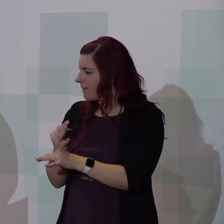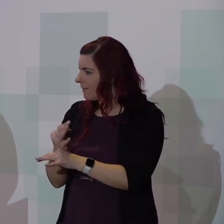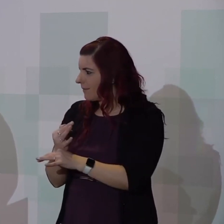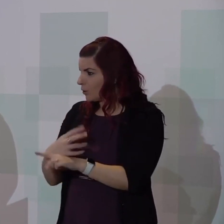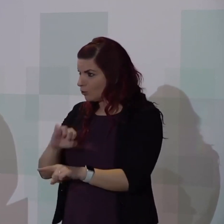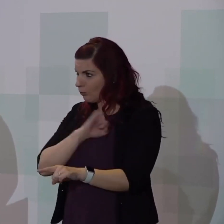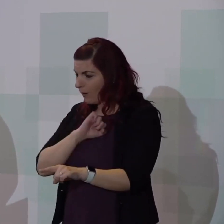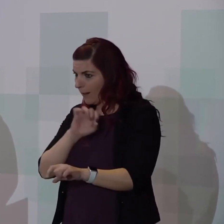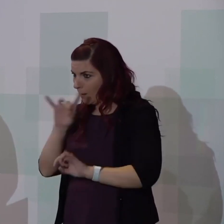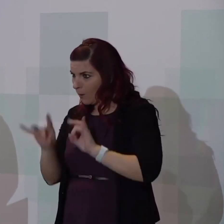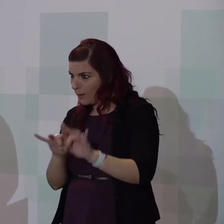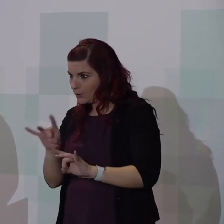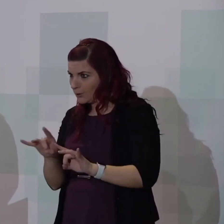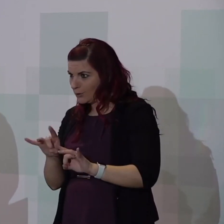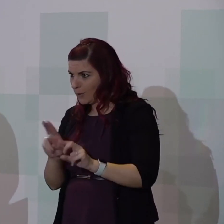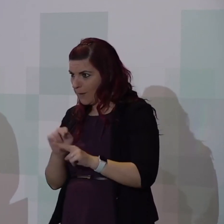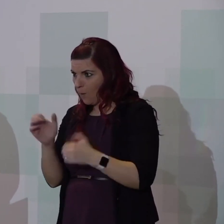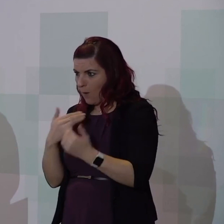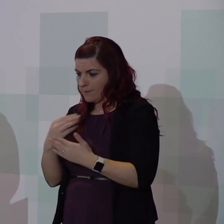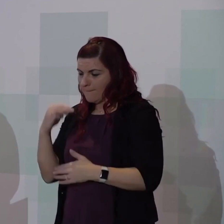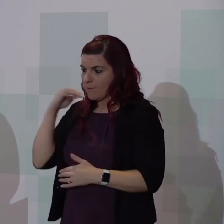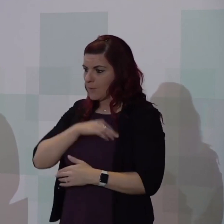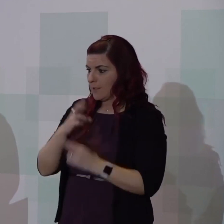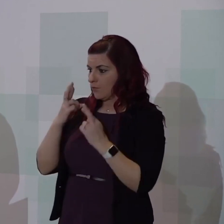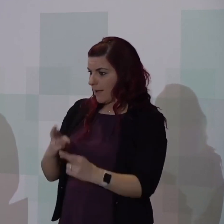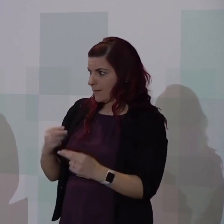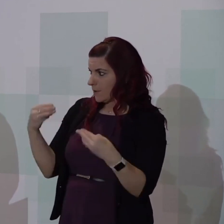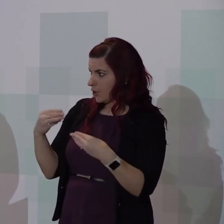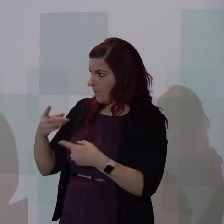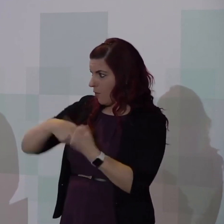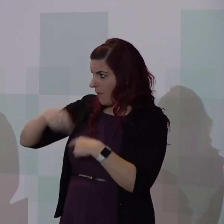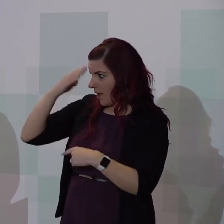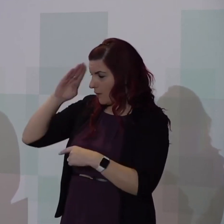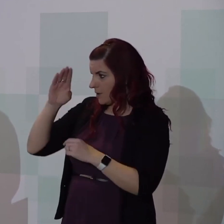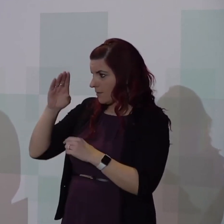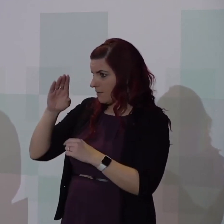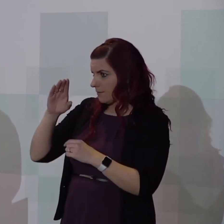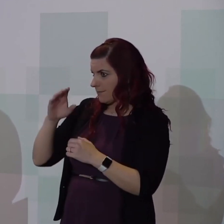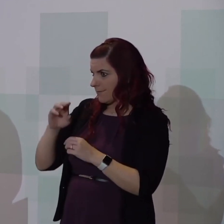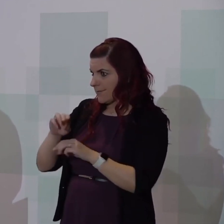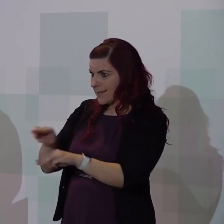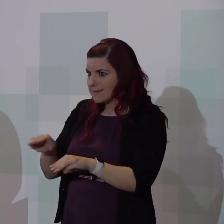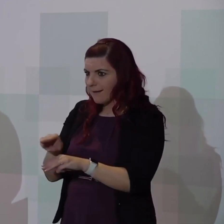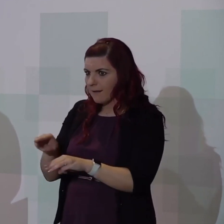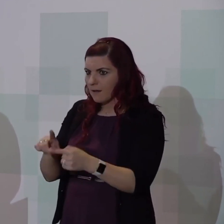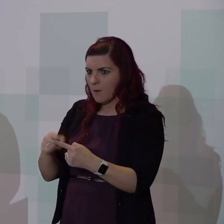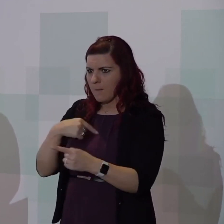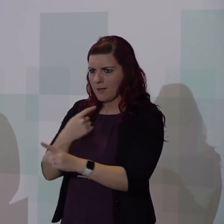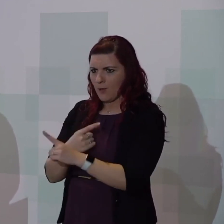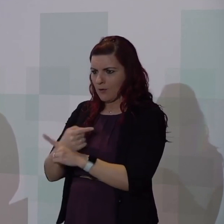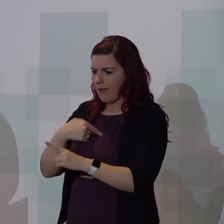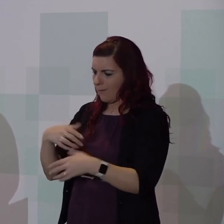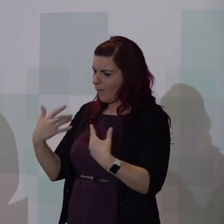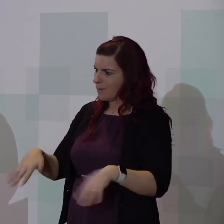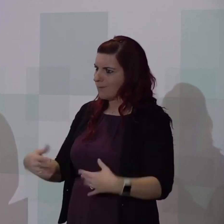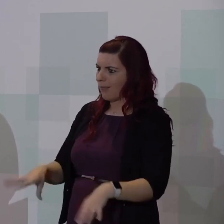question should be, what's the fundamental rights of every Irish citizen? My daughter and I have a wonderful relationship.